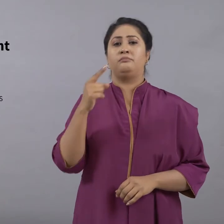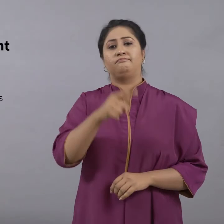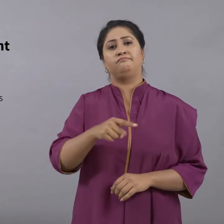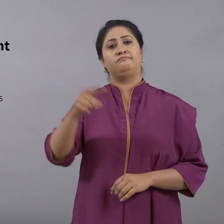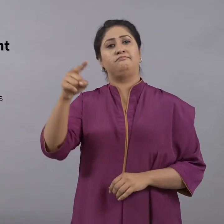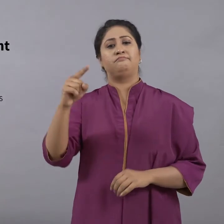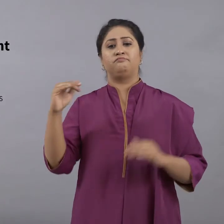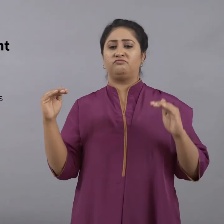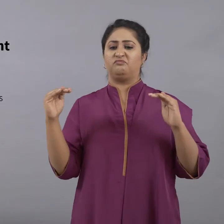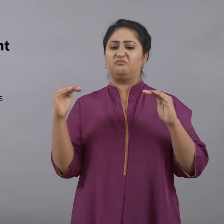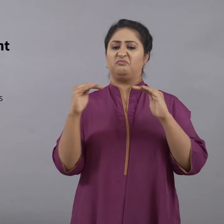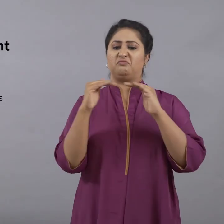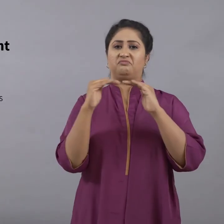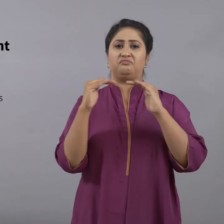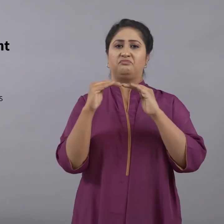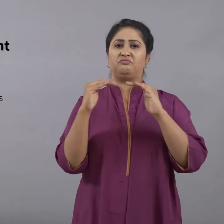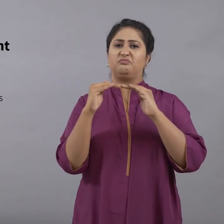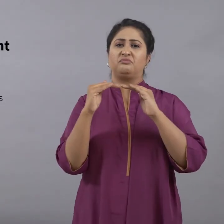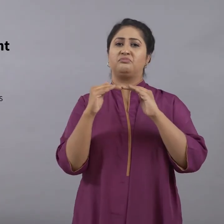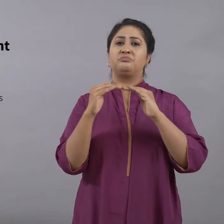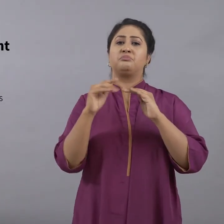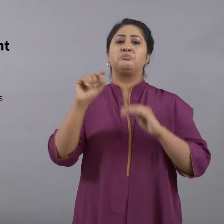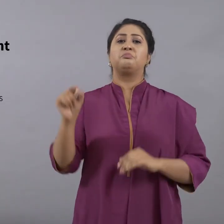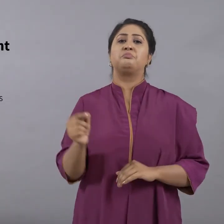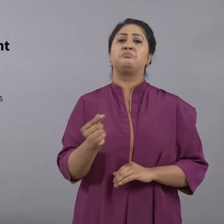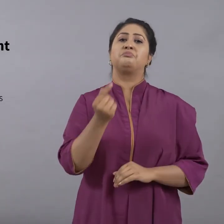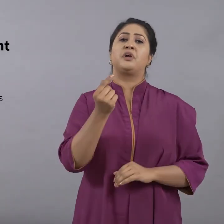a beginner/nothing level student.